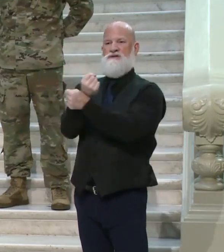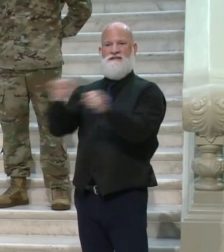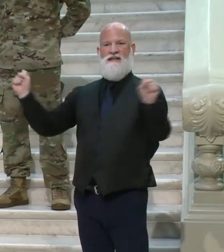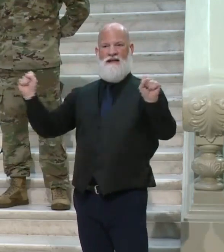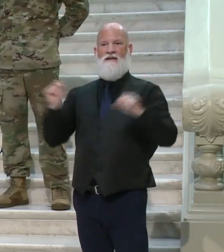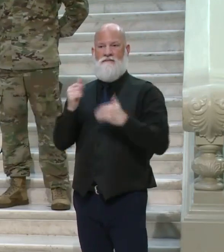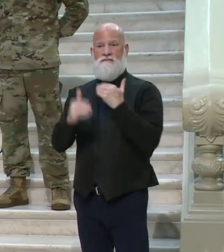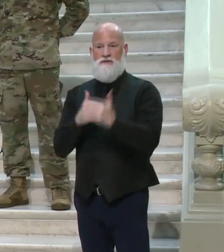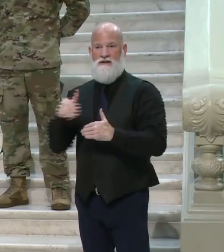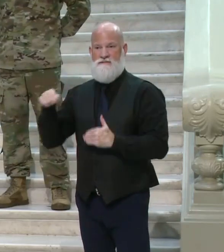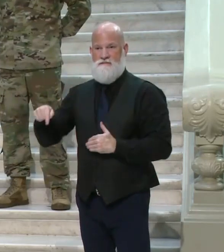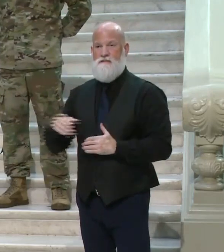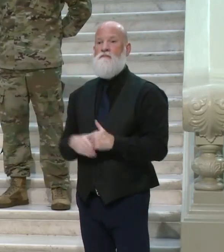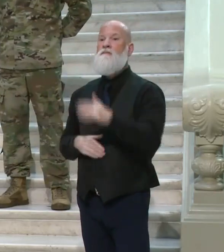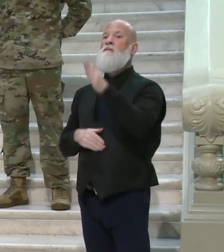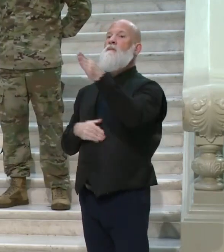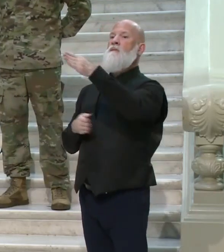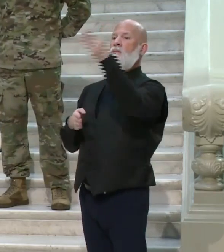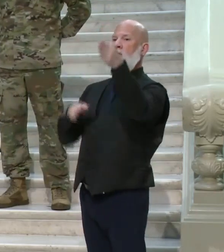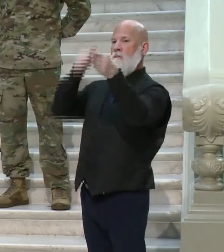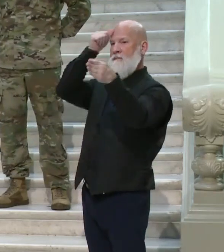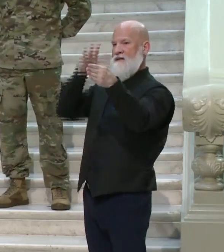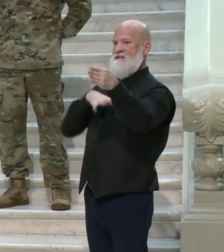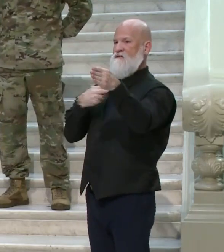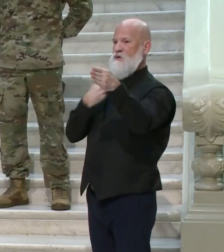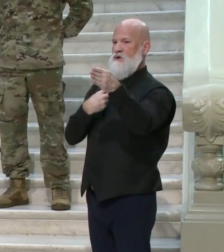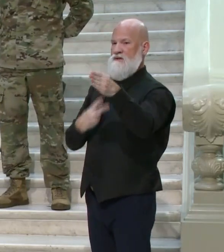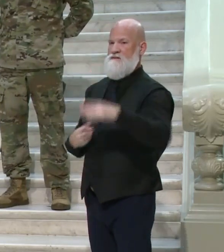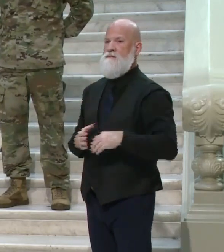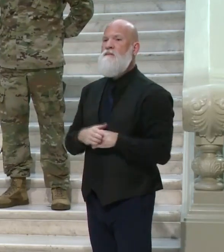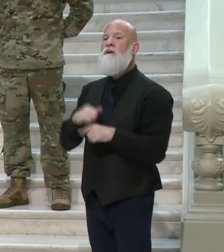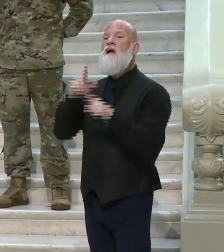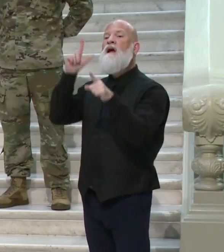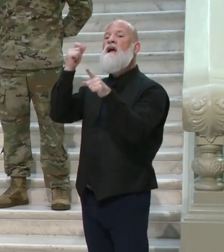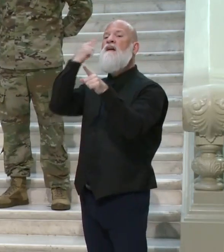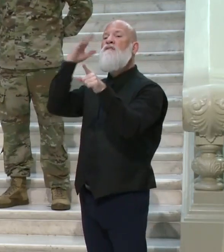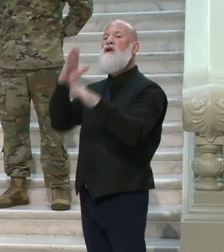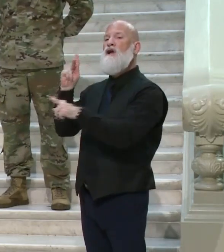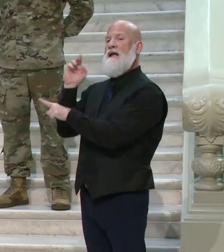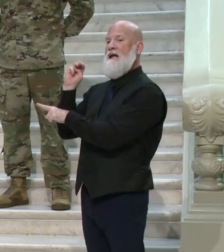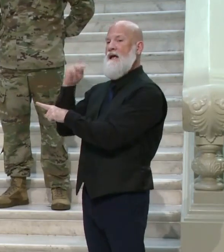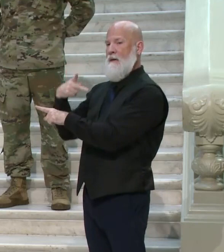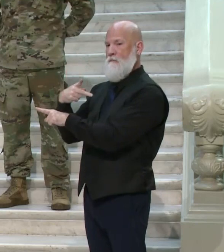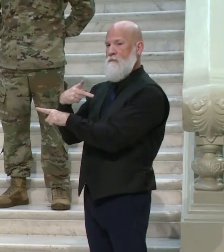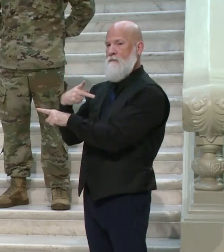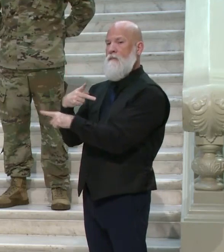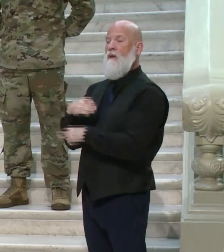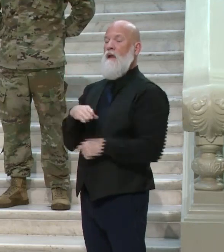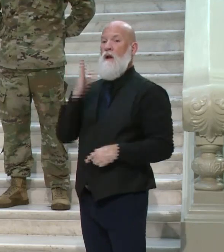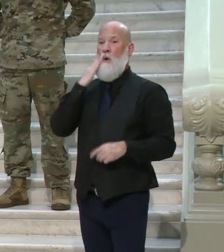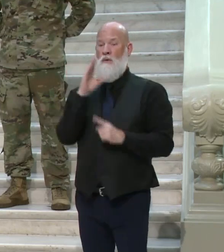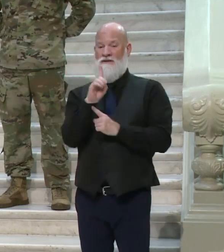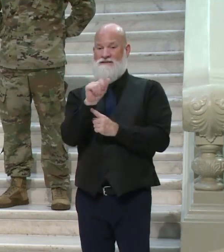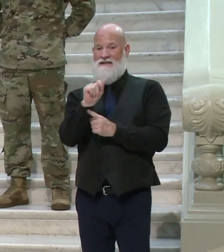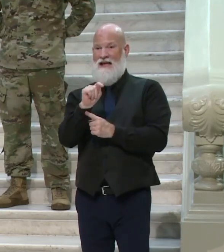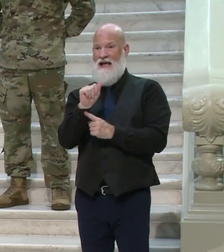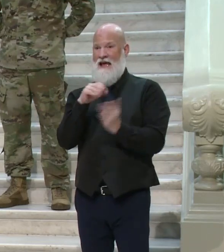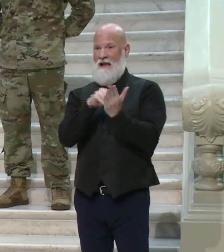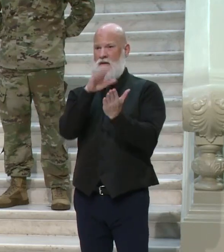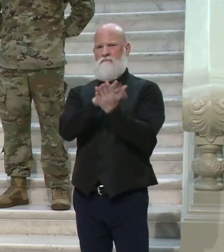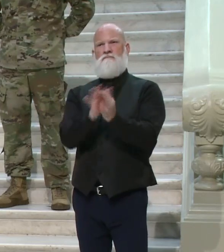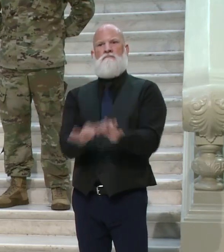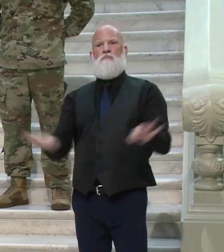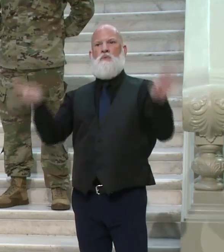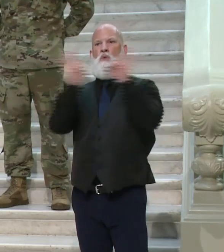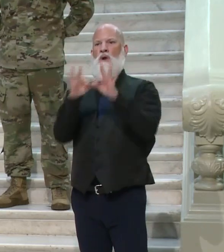Governor Kemp, following up on the data, I know you've said many times how important that is to you in making your decisions.